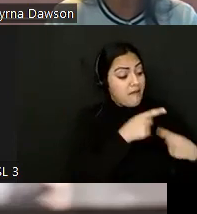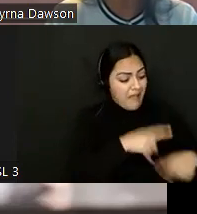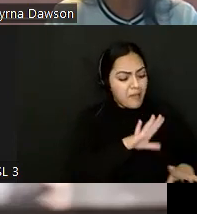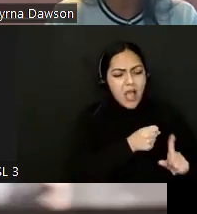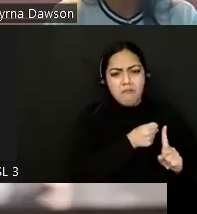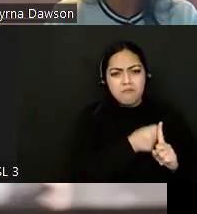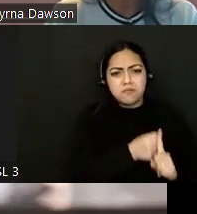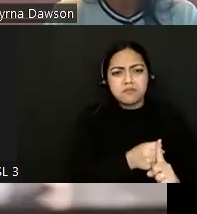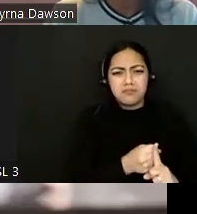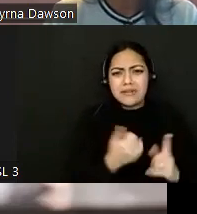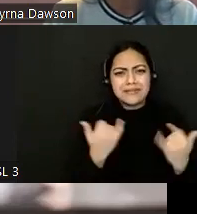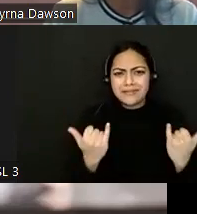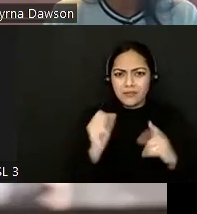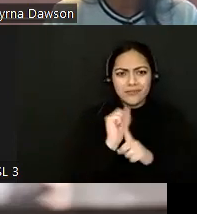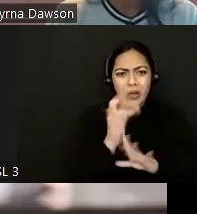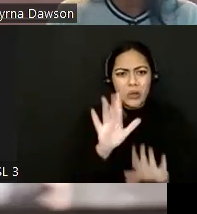come.